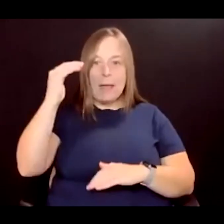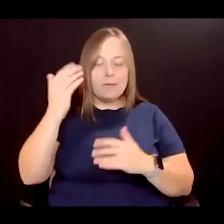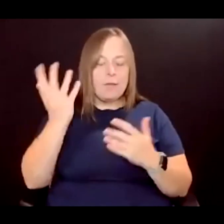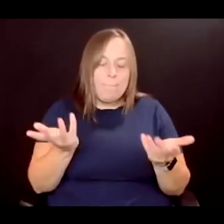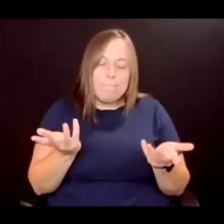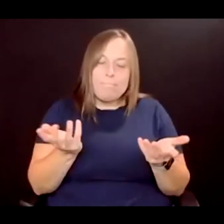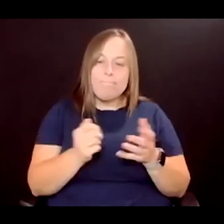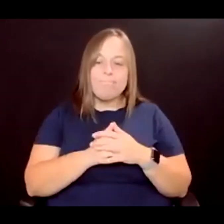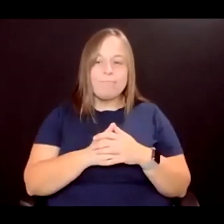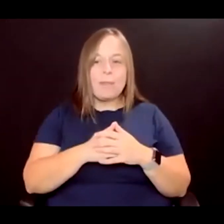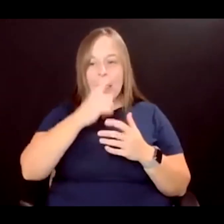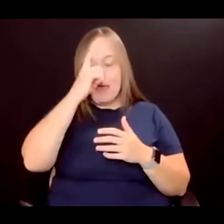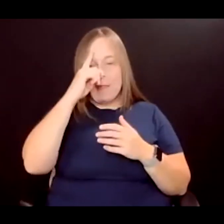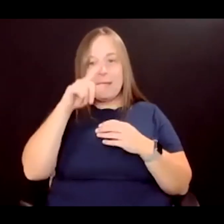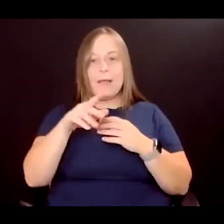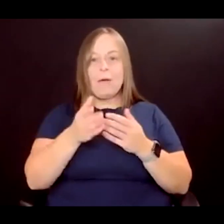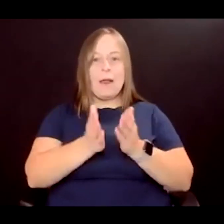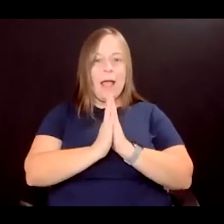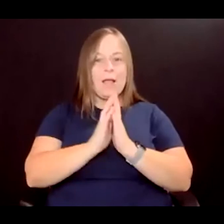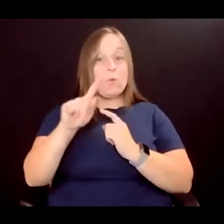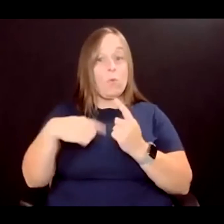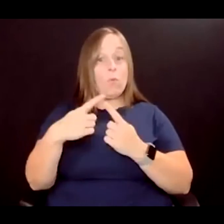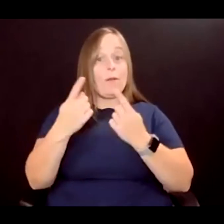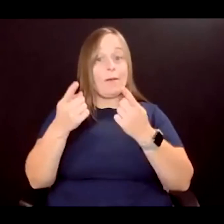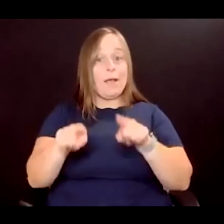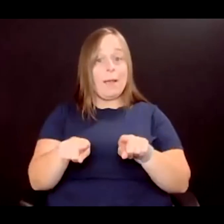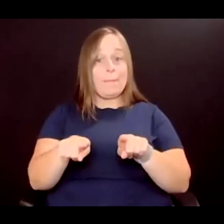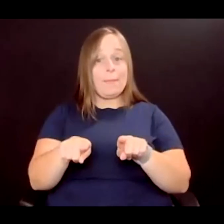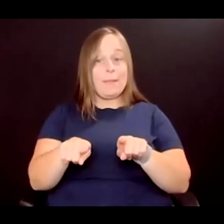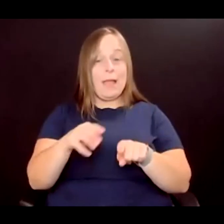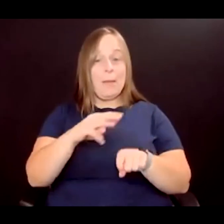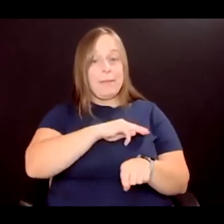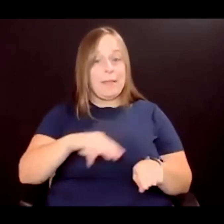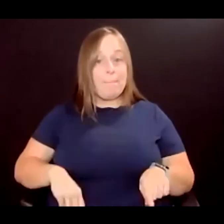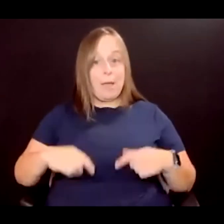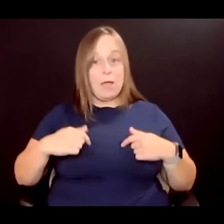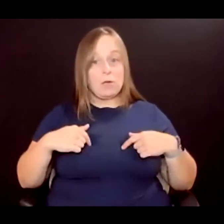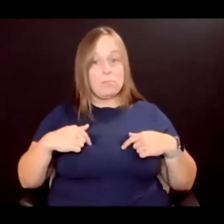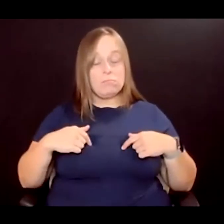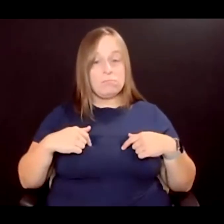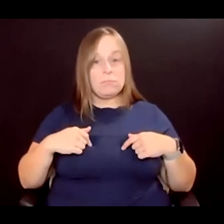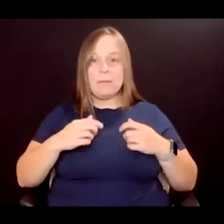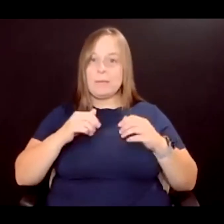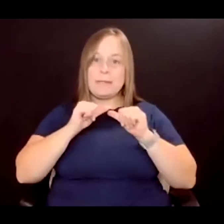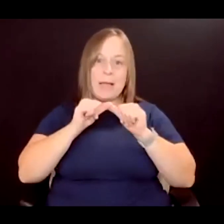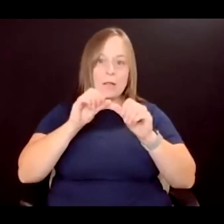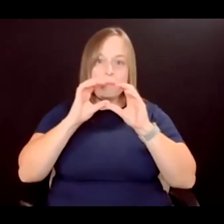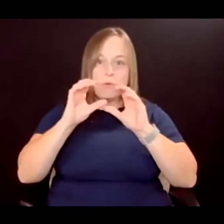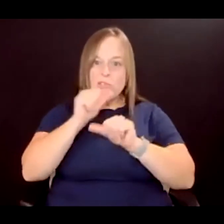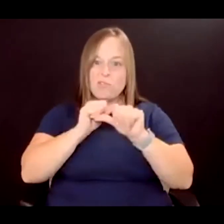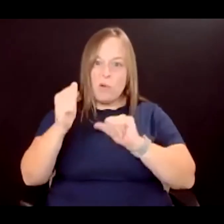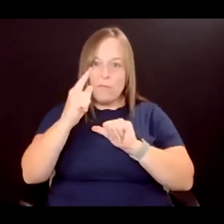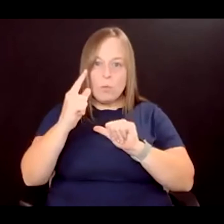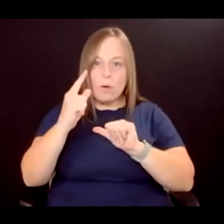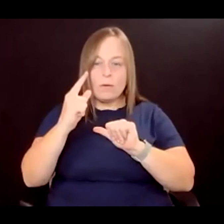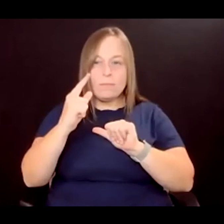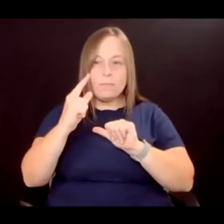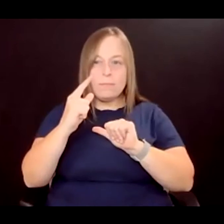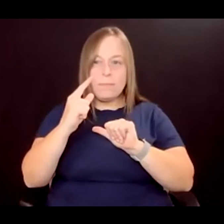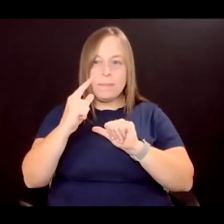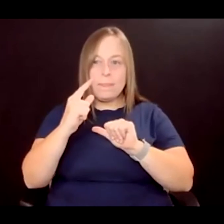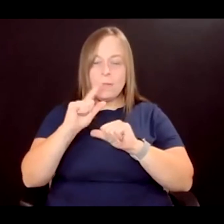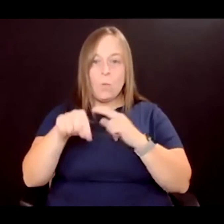So do you have any plans to address that issue? Because it with the amount of snow that we get sometimes, it can be